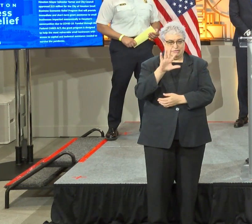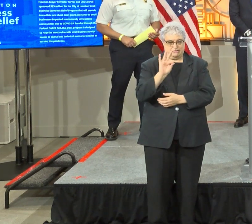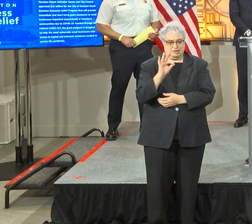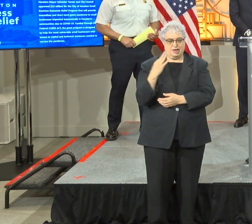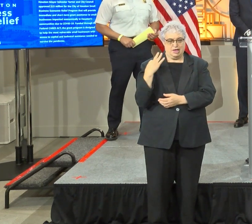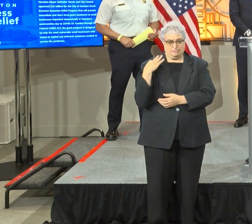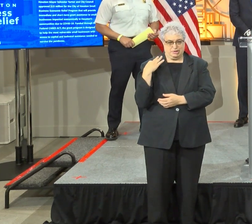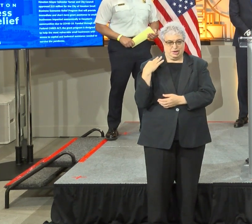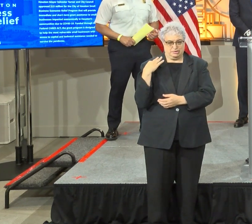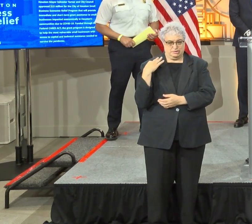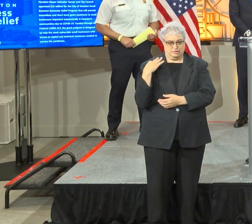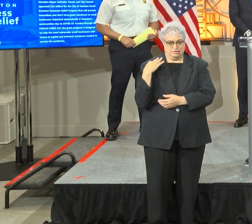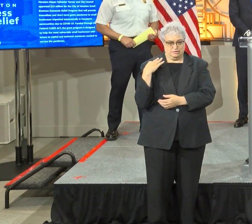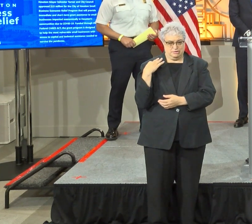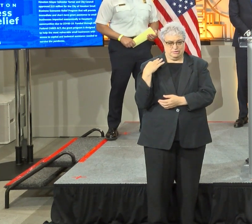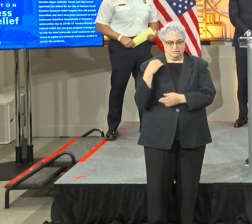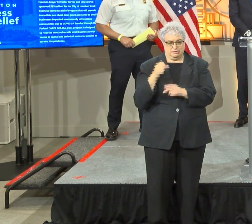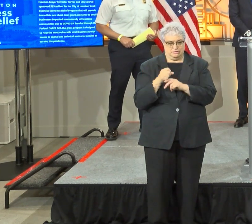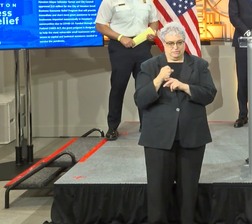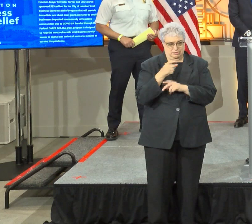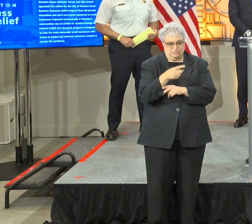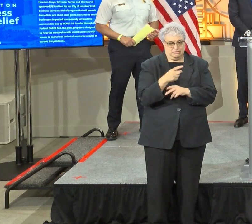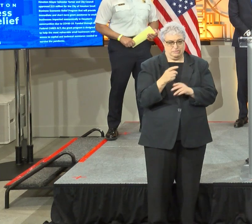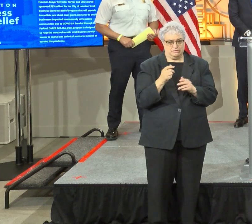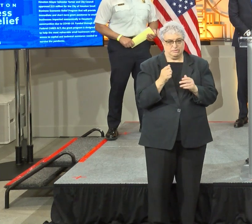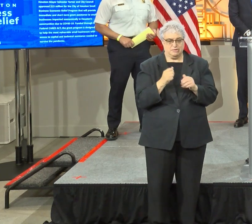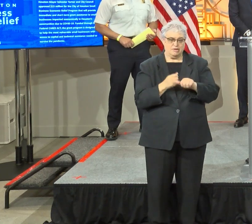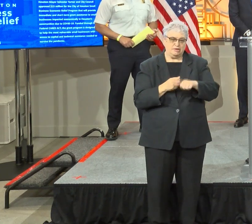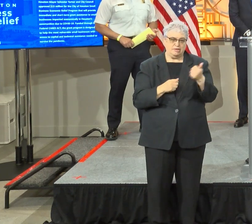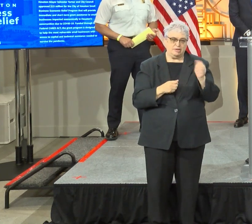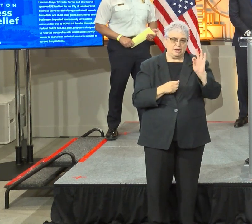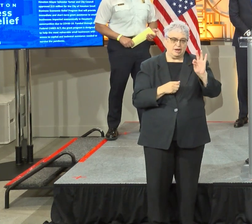2,159 applications have been submitted, with another